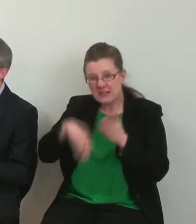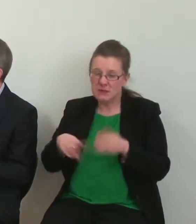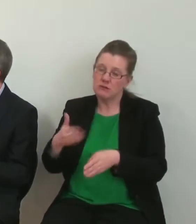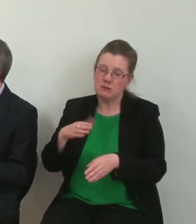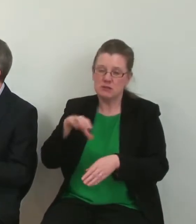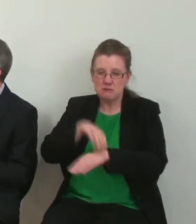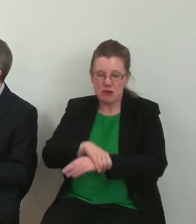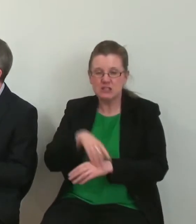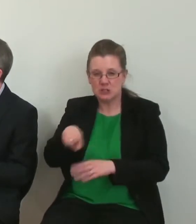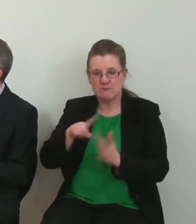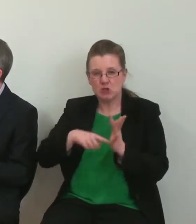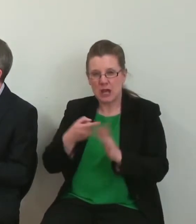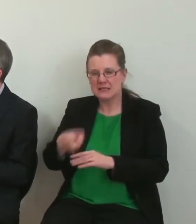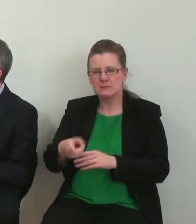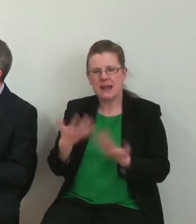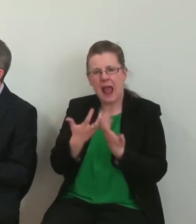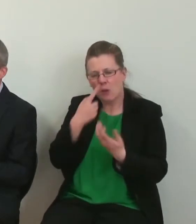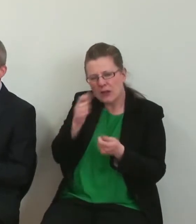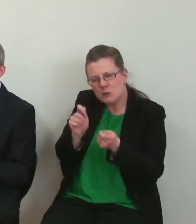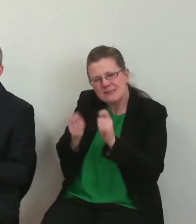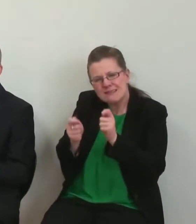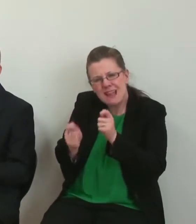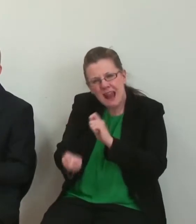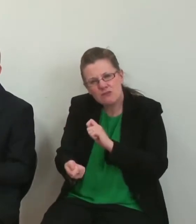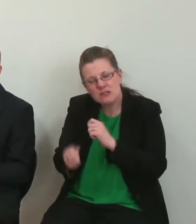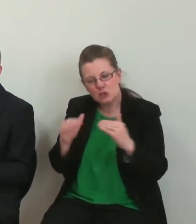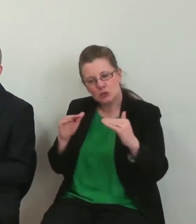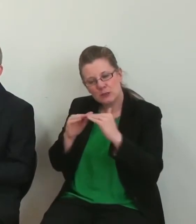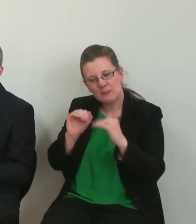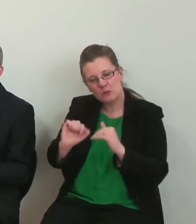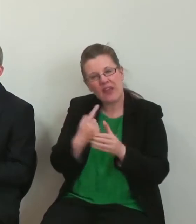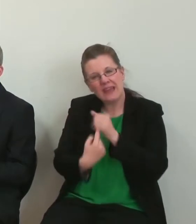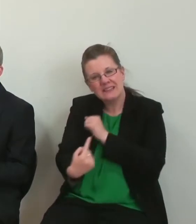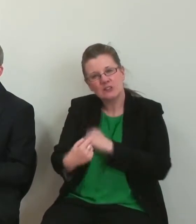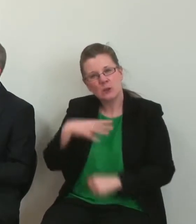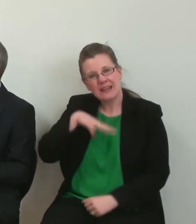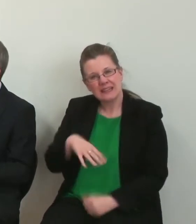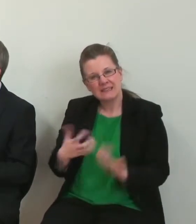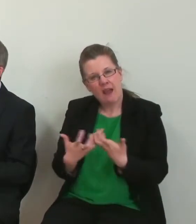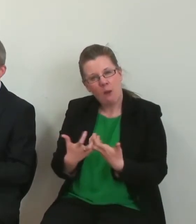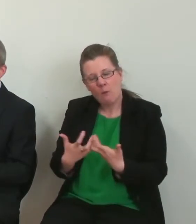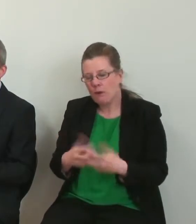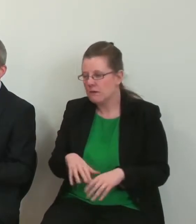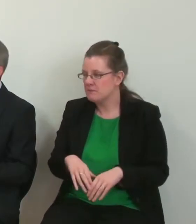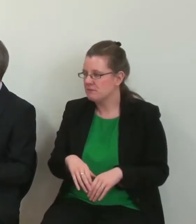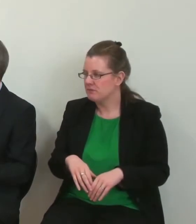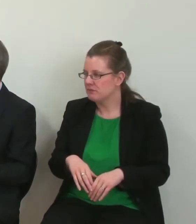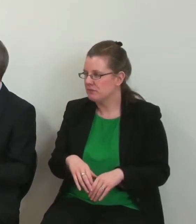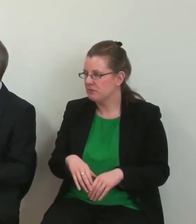case, Yeah. how would that be tailored, or how could it be tailored to their individual needs? Okay. So how could a